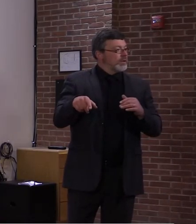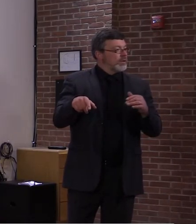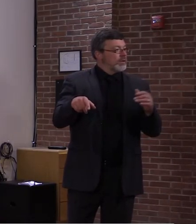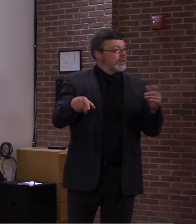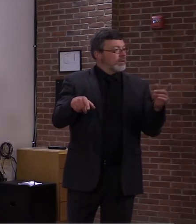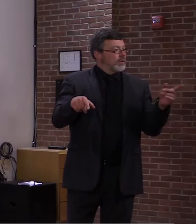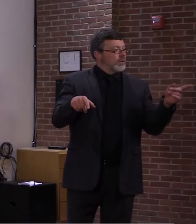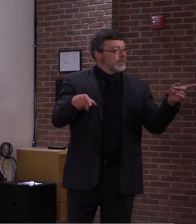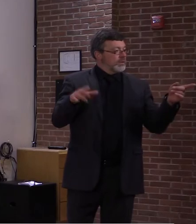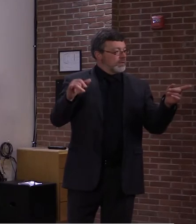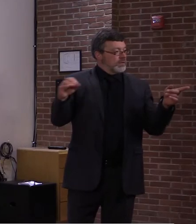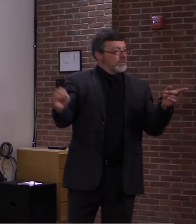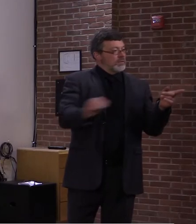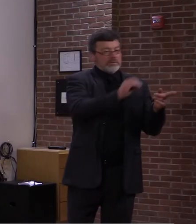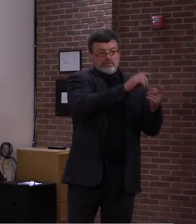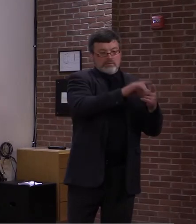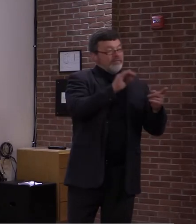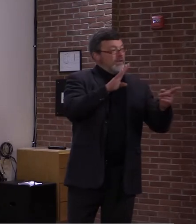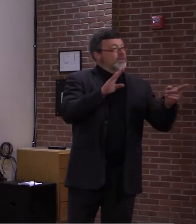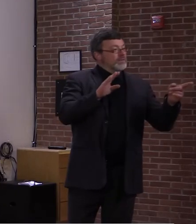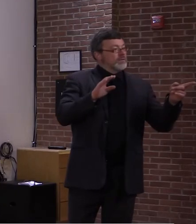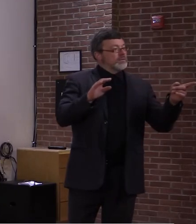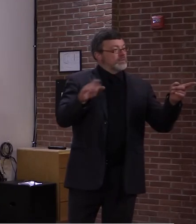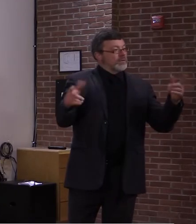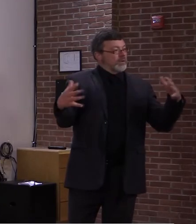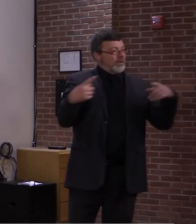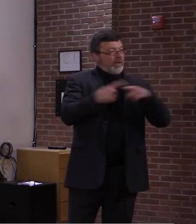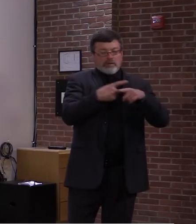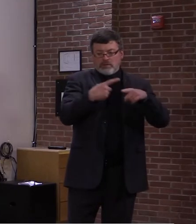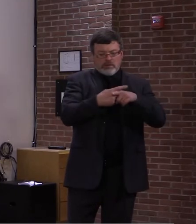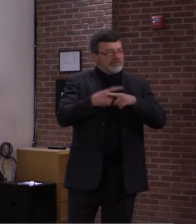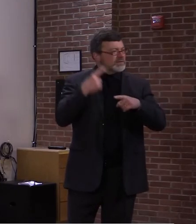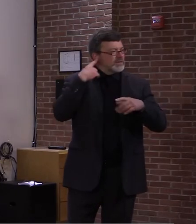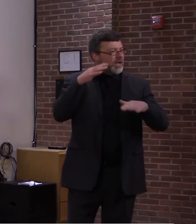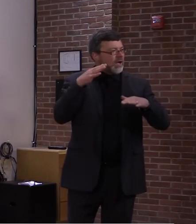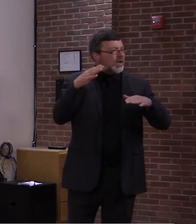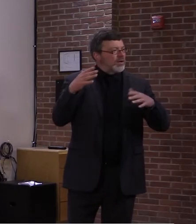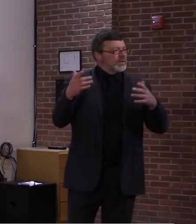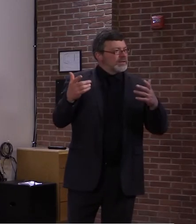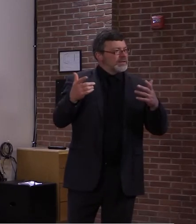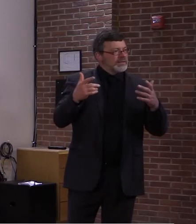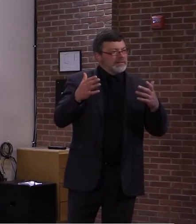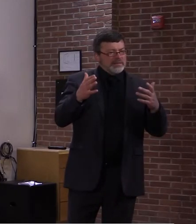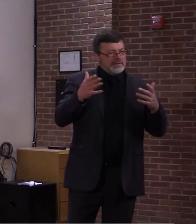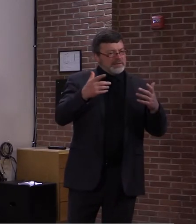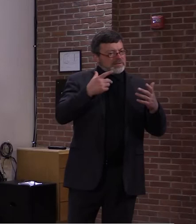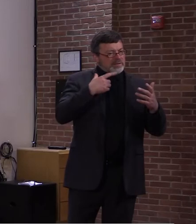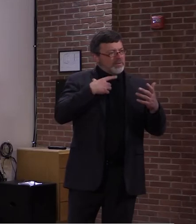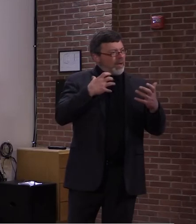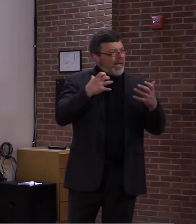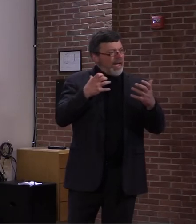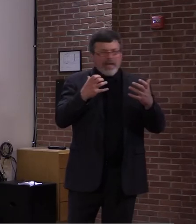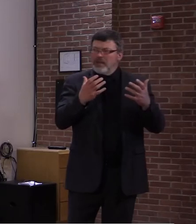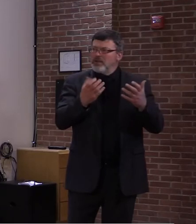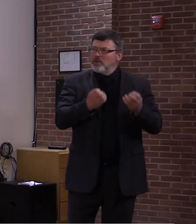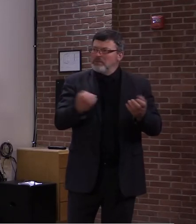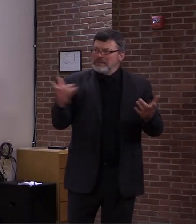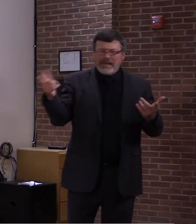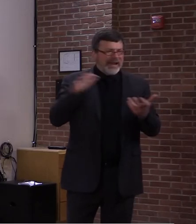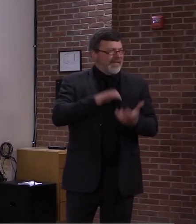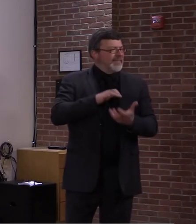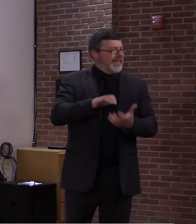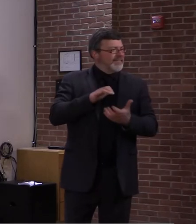Is it in the budget? We see the comments too. Well, we'll see what happens over the next 2 or 3 weeks. Yeah. see if we have the budget to do